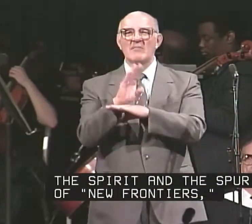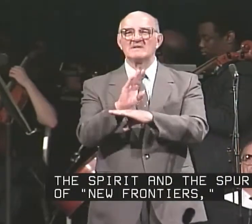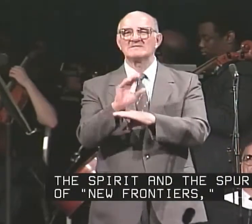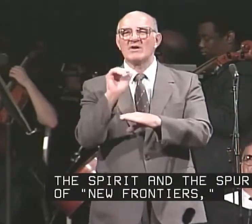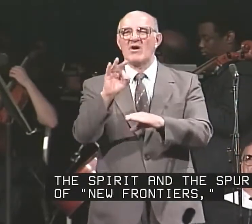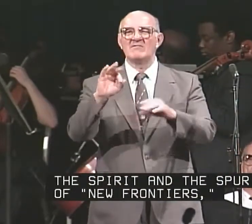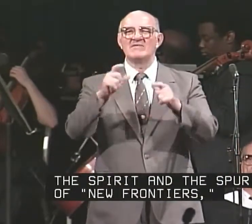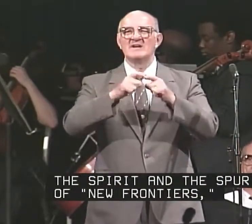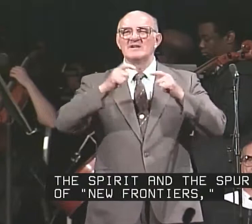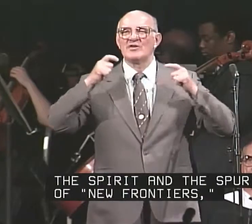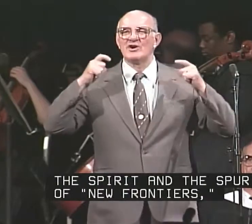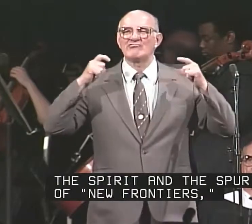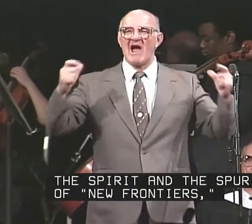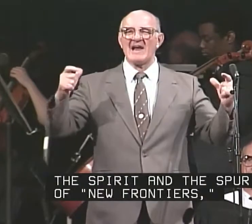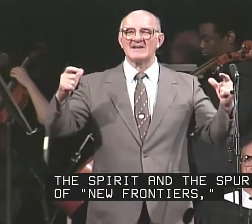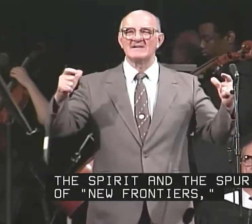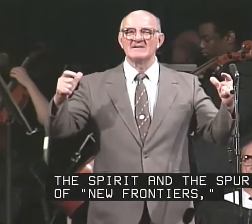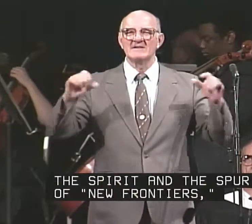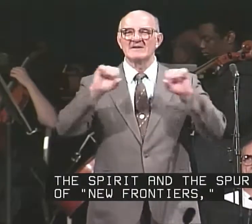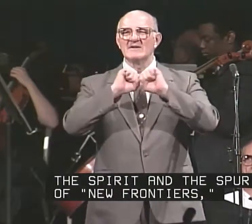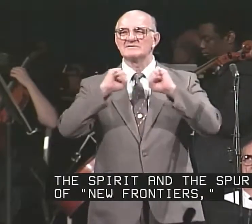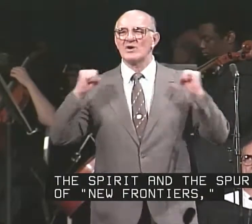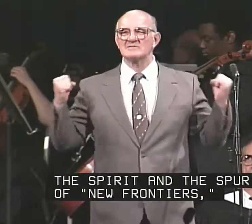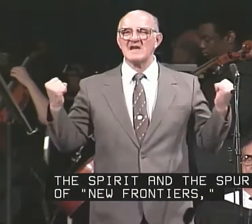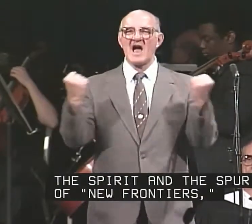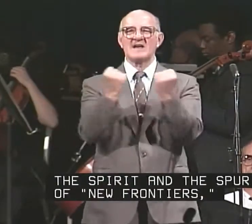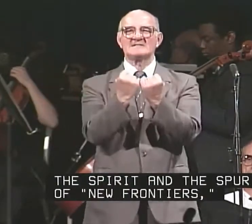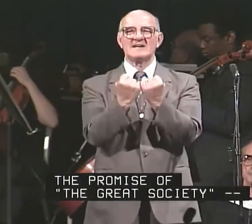Promise of the great society.